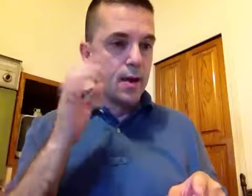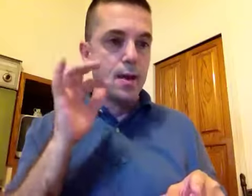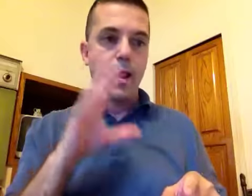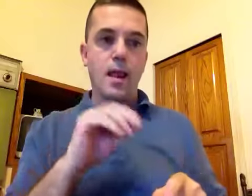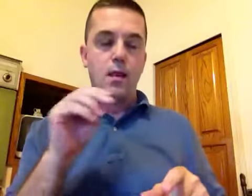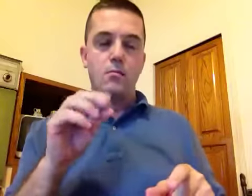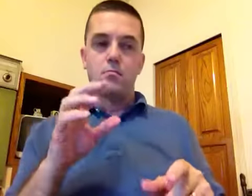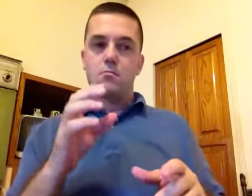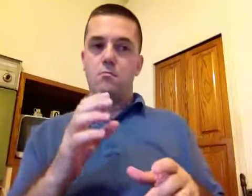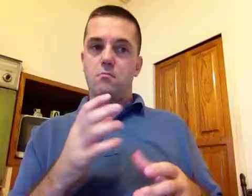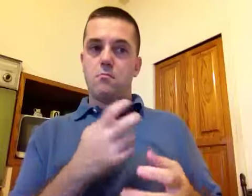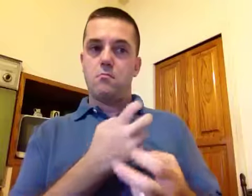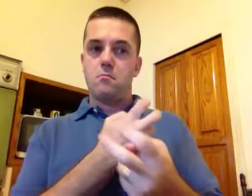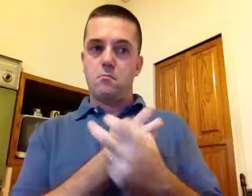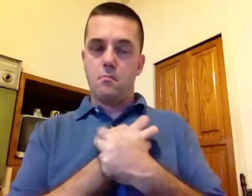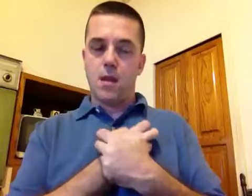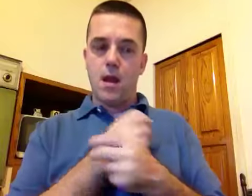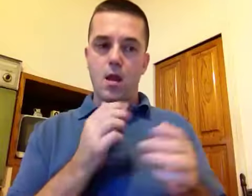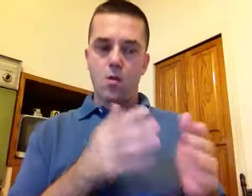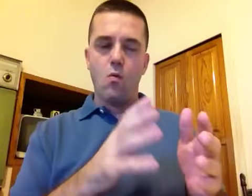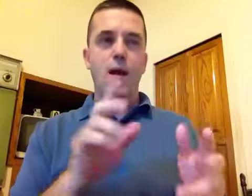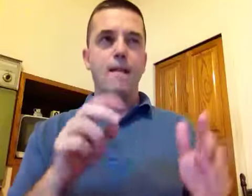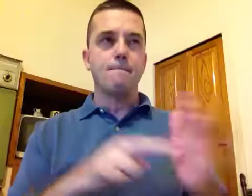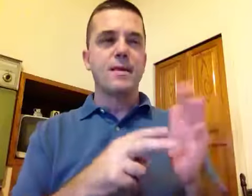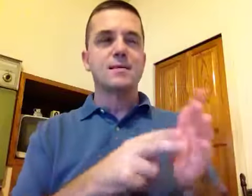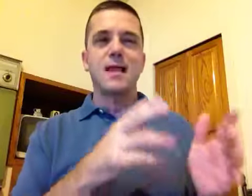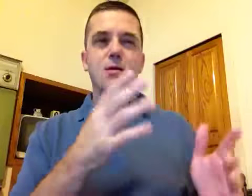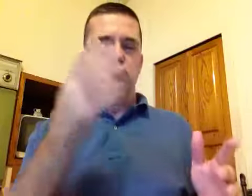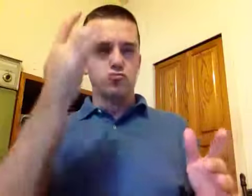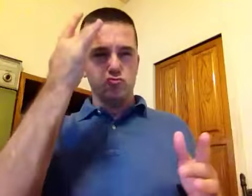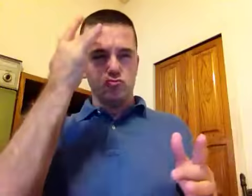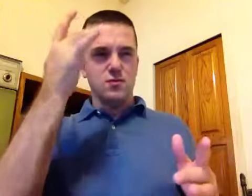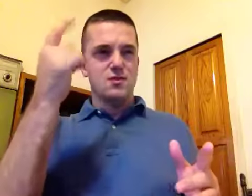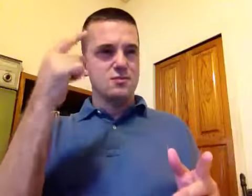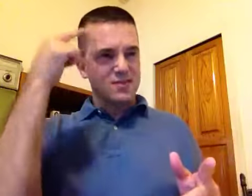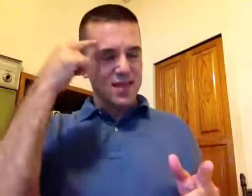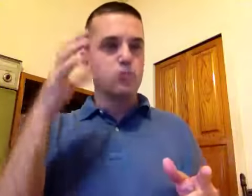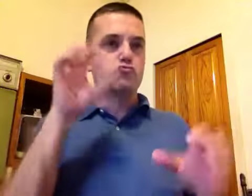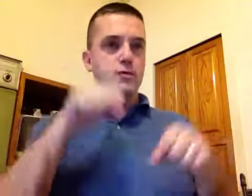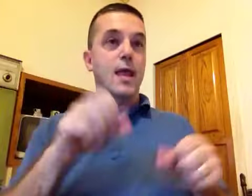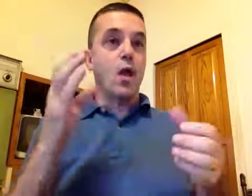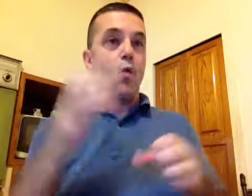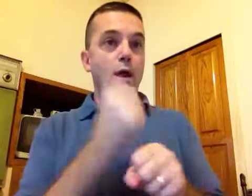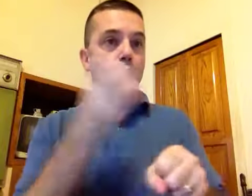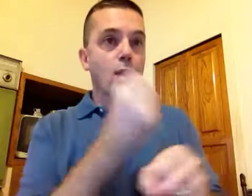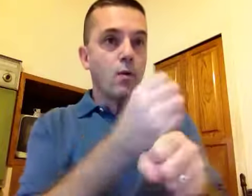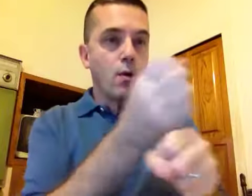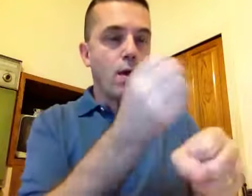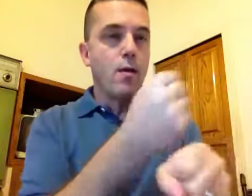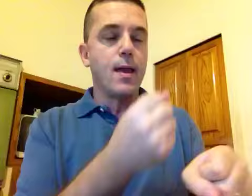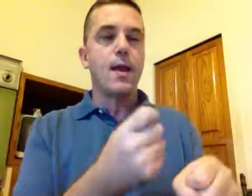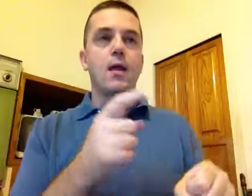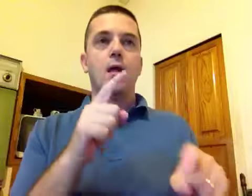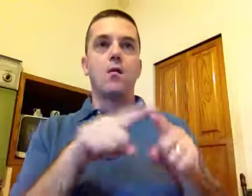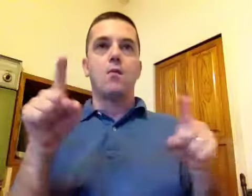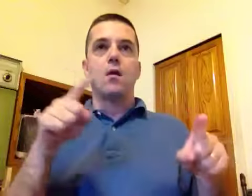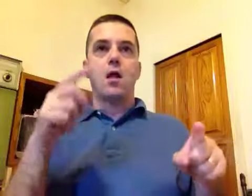toxic way. I was prone to virtually any methodology that would allow me to